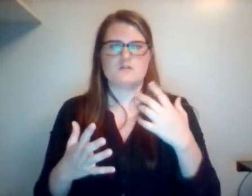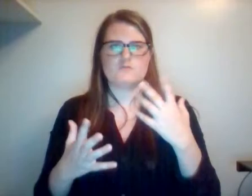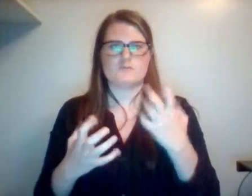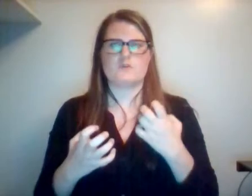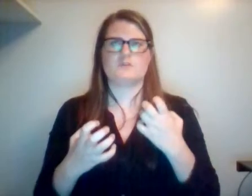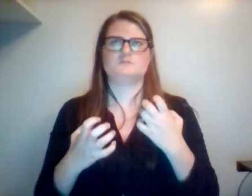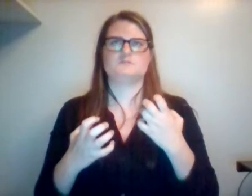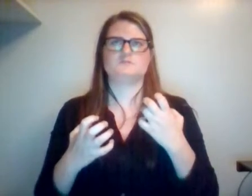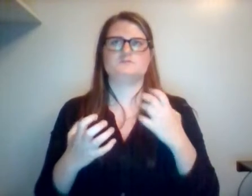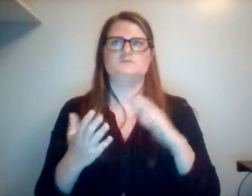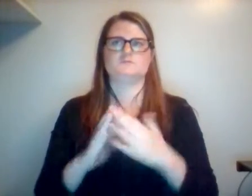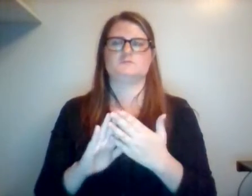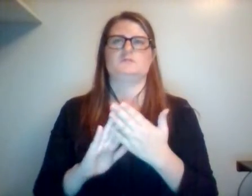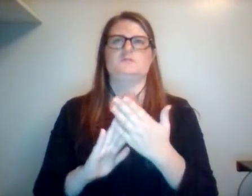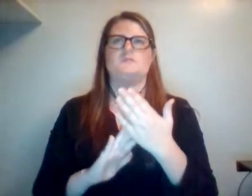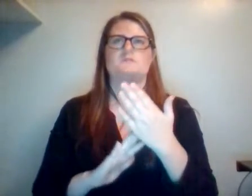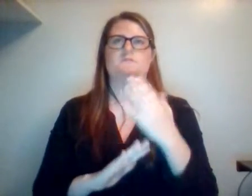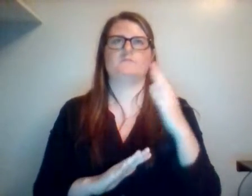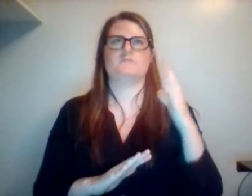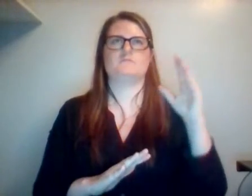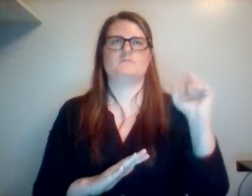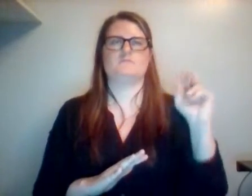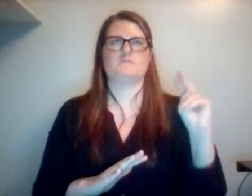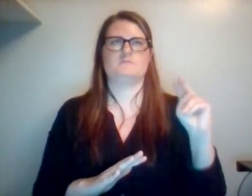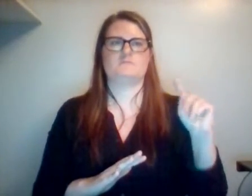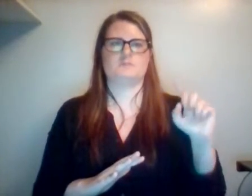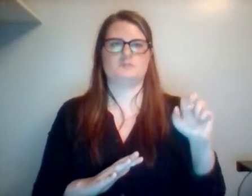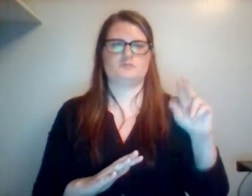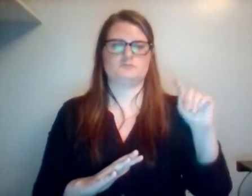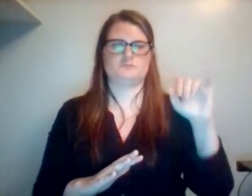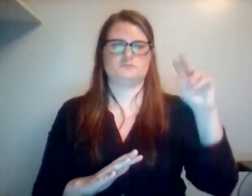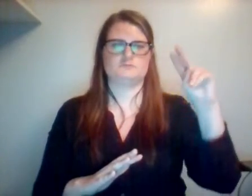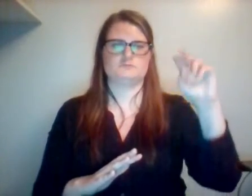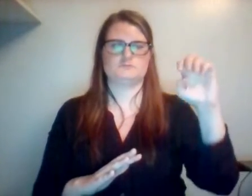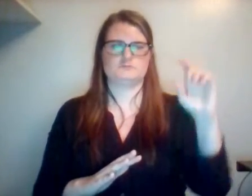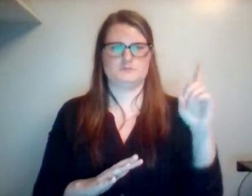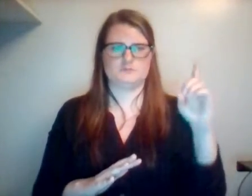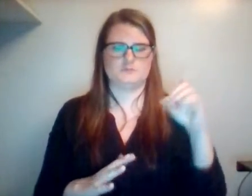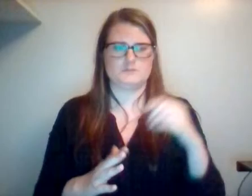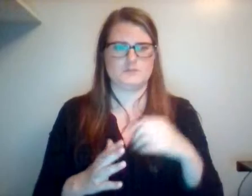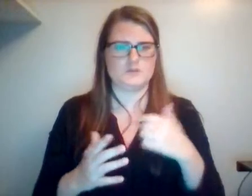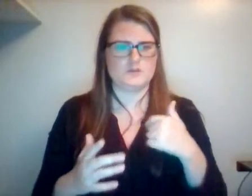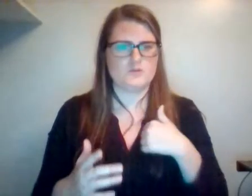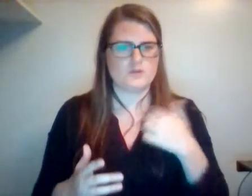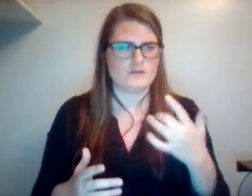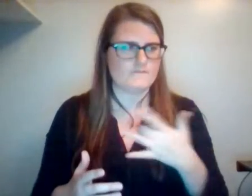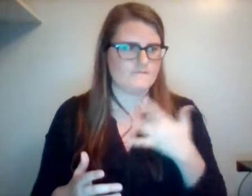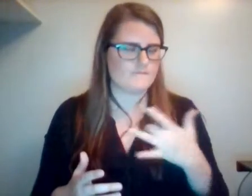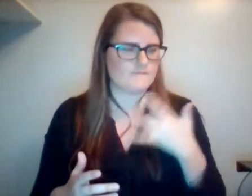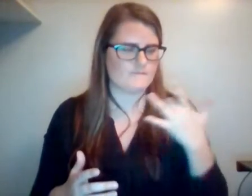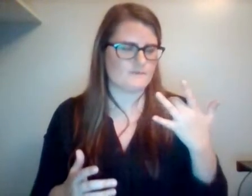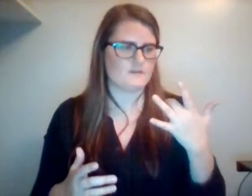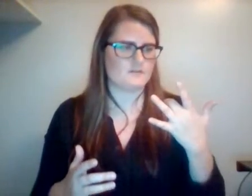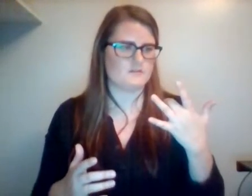entertainment candy. There is on the internet, as we all come to know, an endless stream of